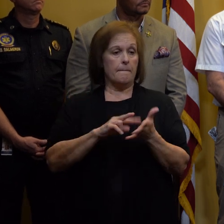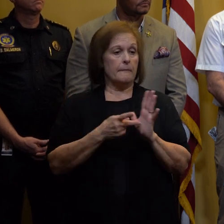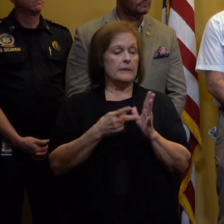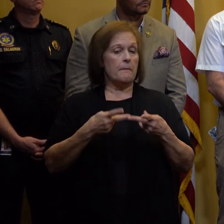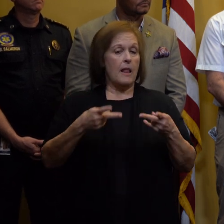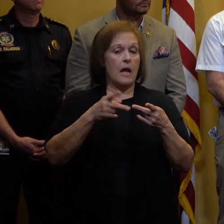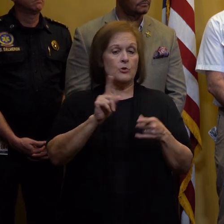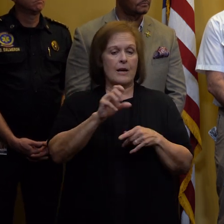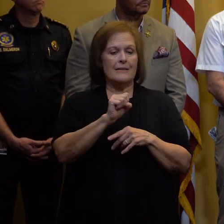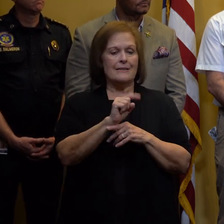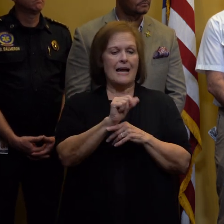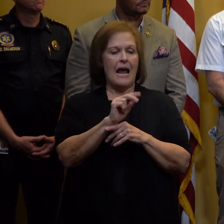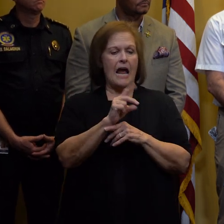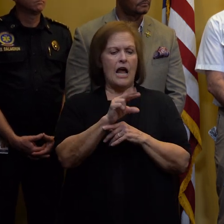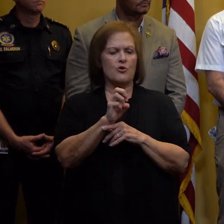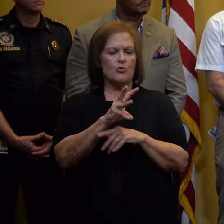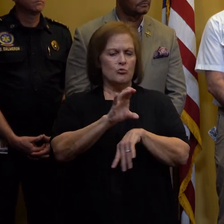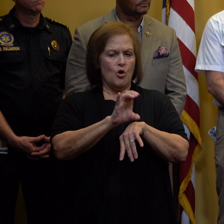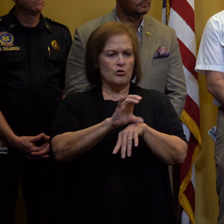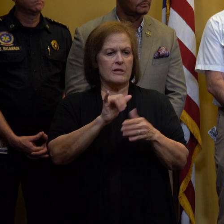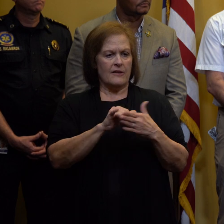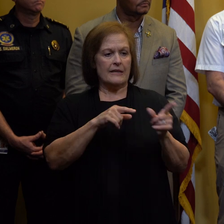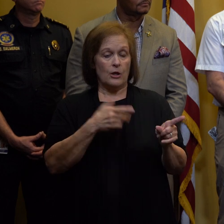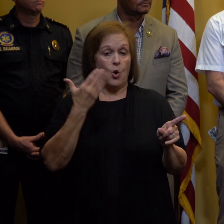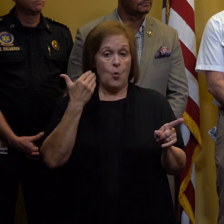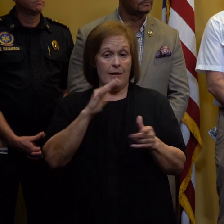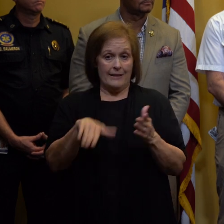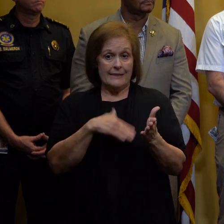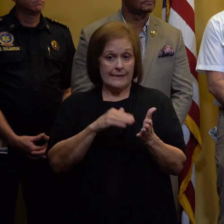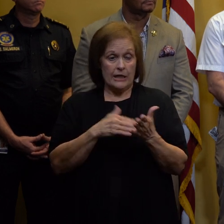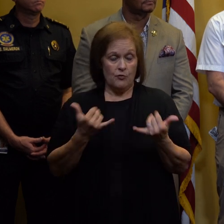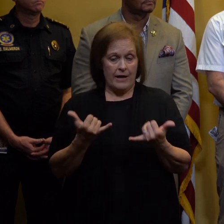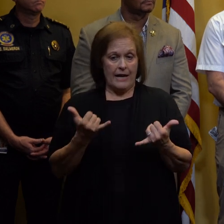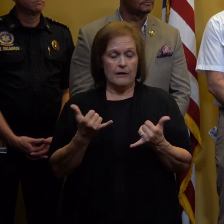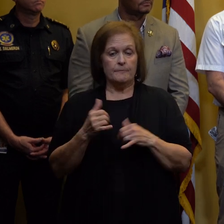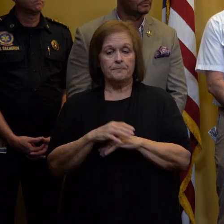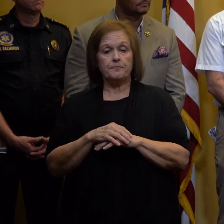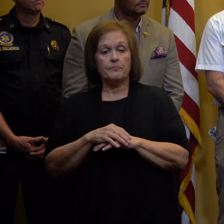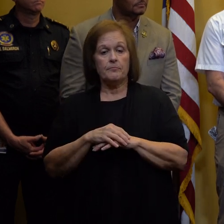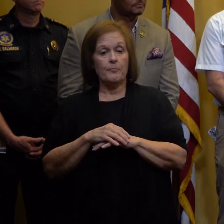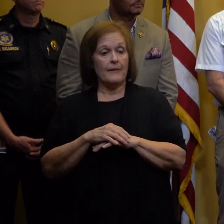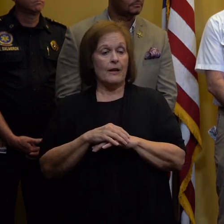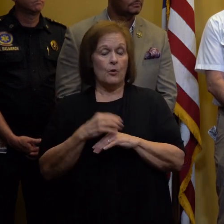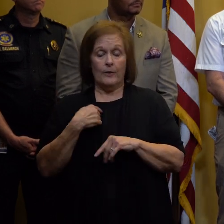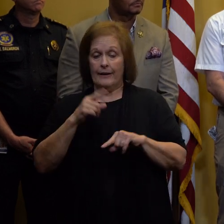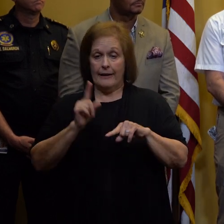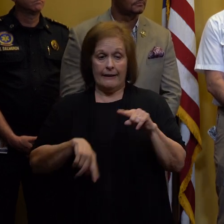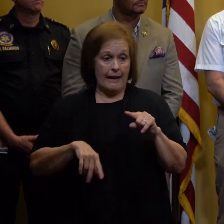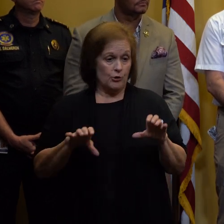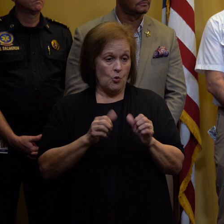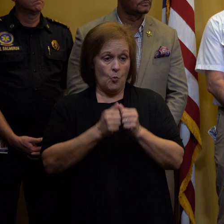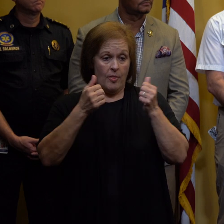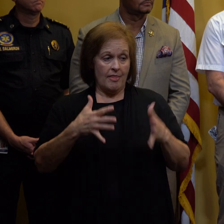site, St. Andrew's Episcopal Church, which is serving as a cooling center as we speak. None of that would be possible without your leadership,